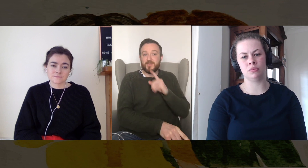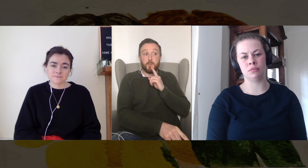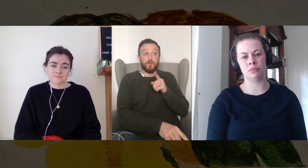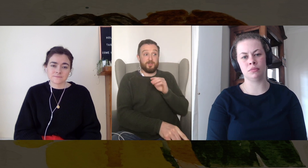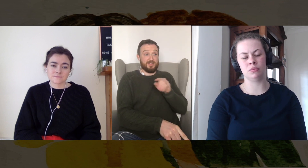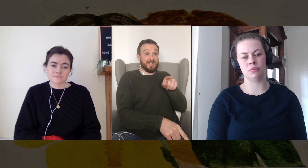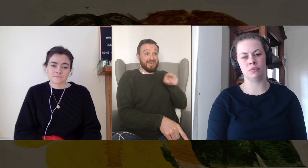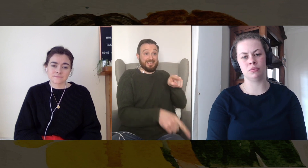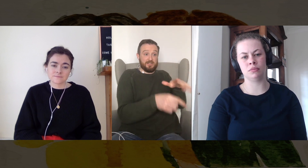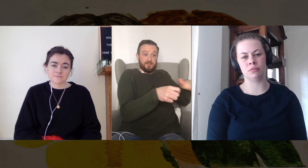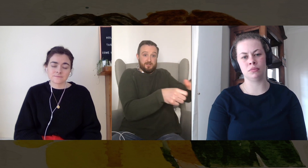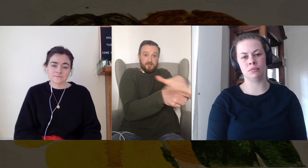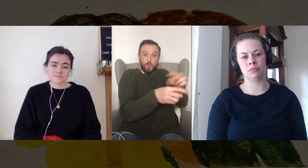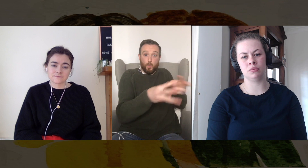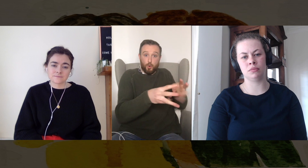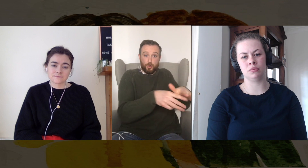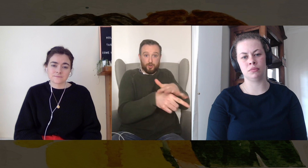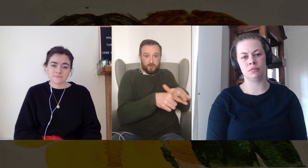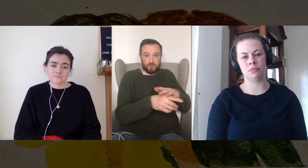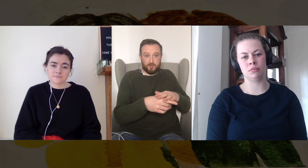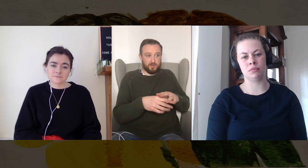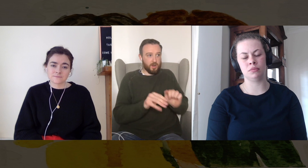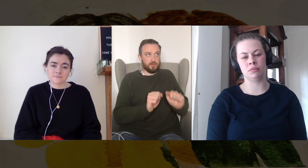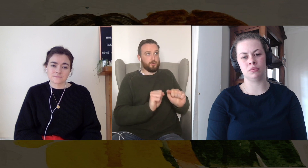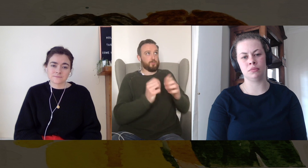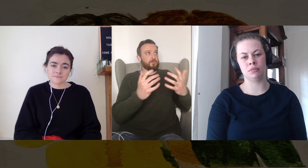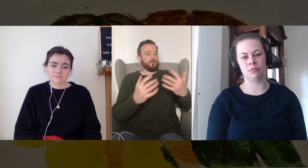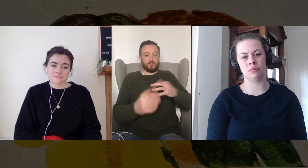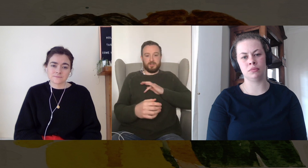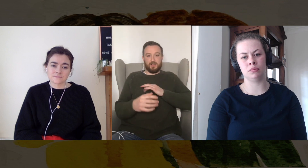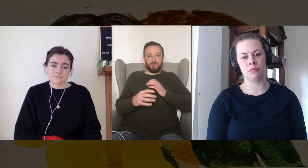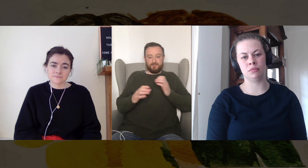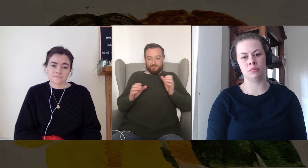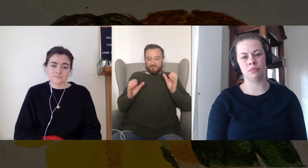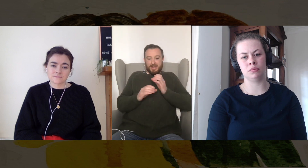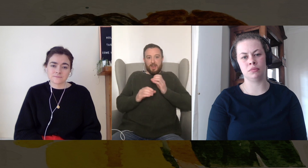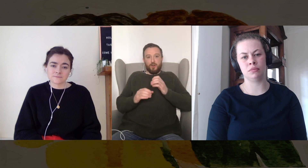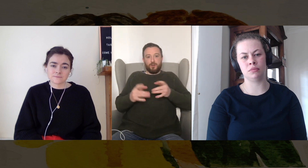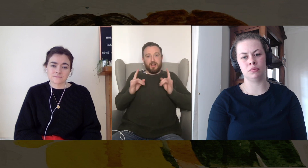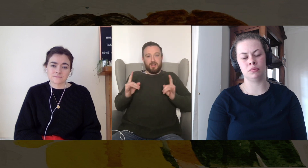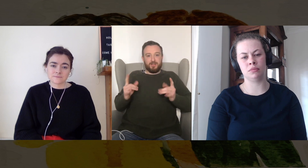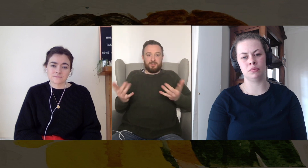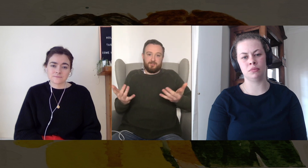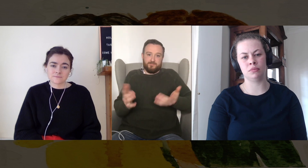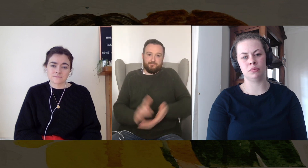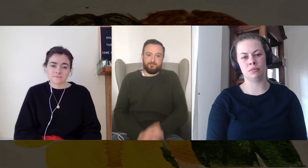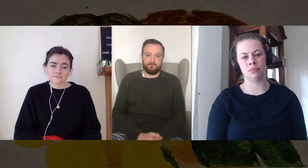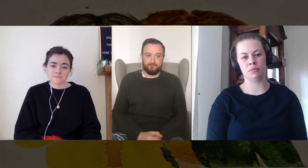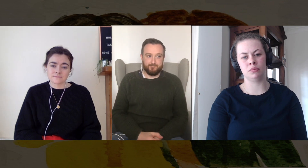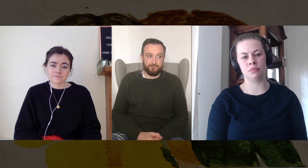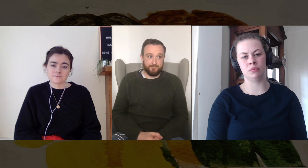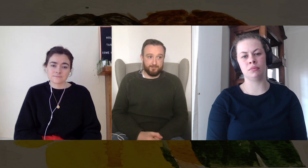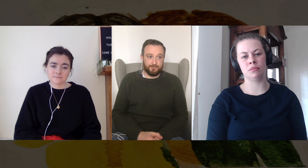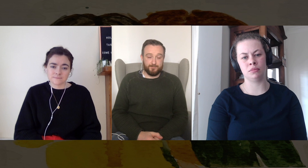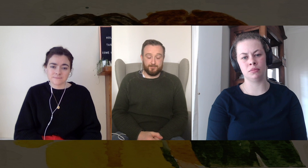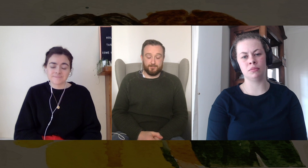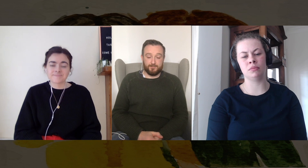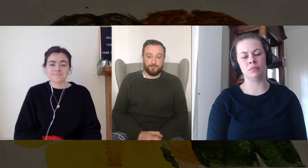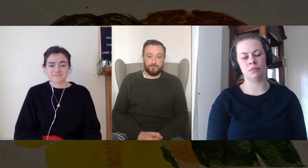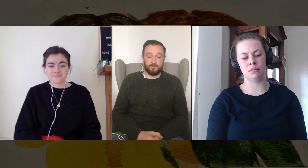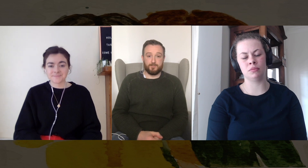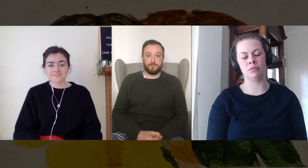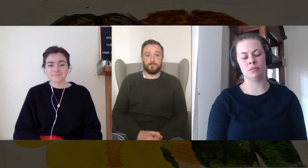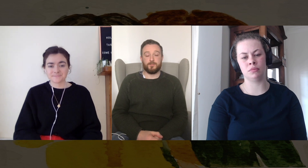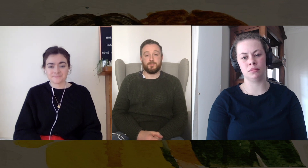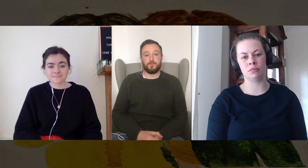other tools to care for themselves. But his is just getting a bit out of hand. And he messaged yesterday, and it's a bit of a joke back and